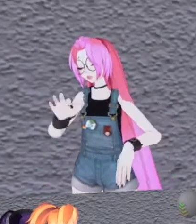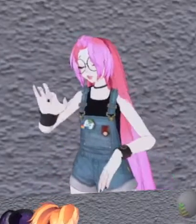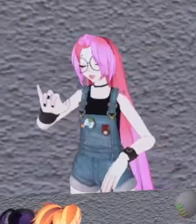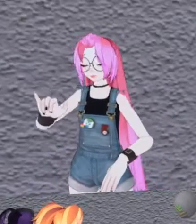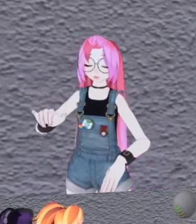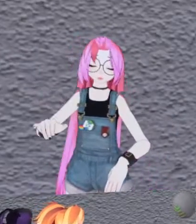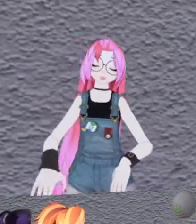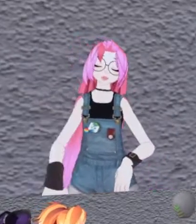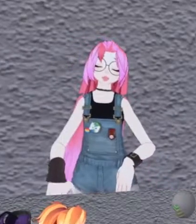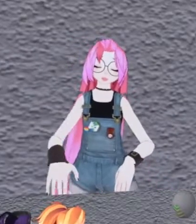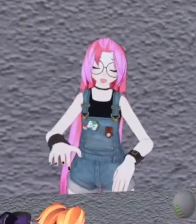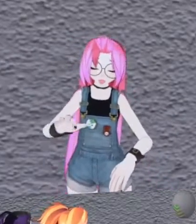that.